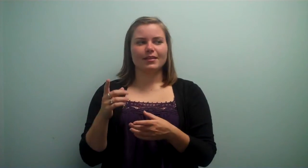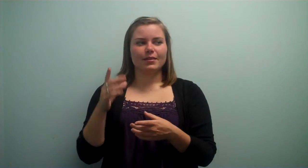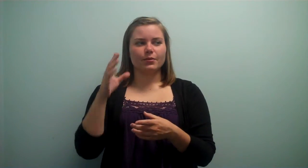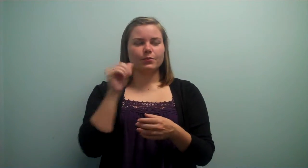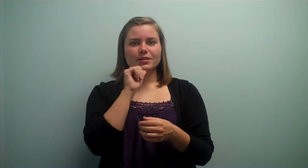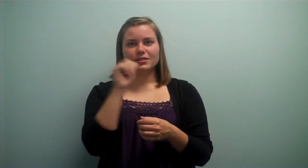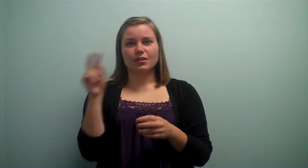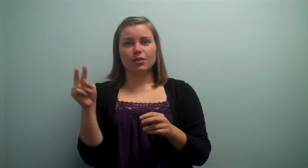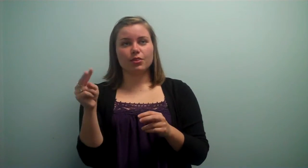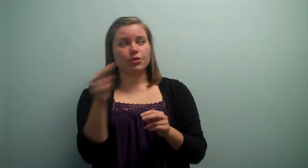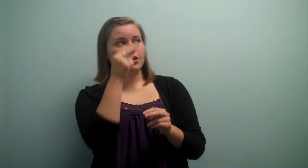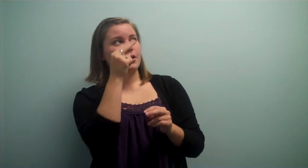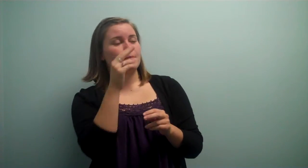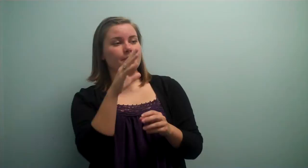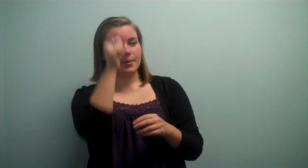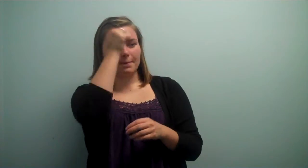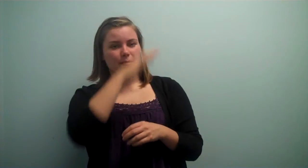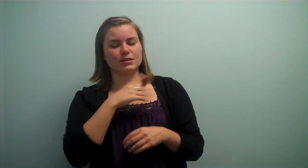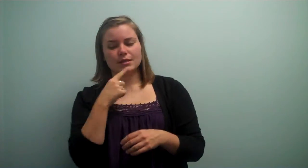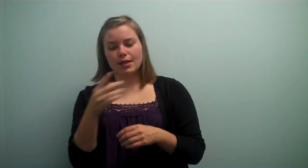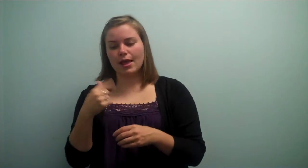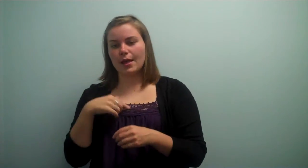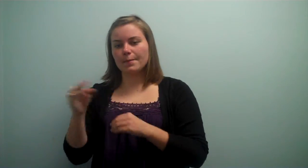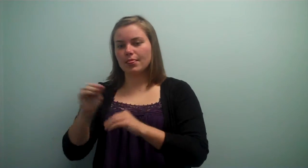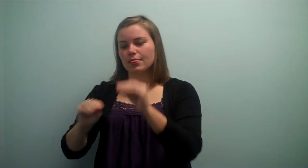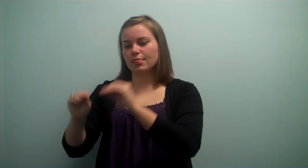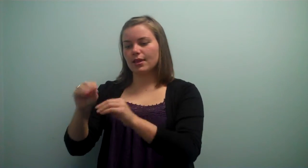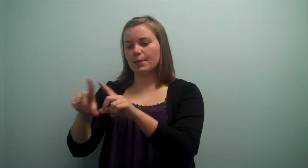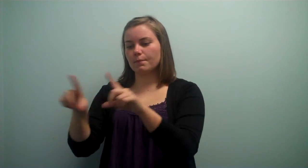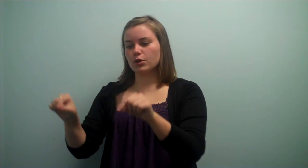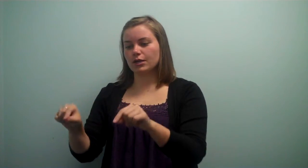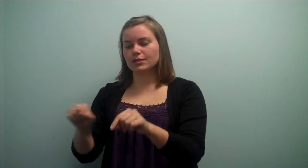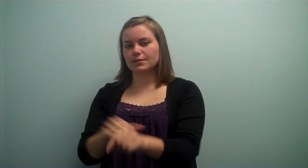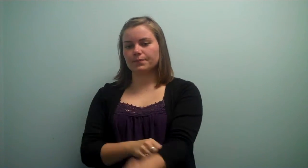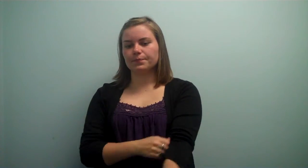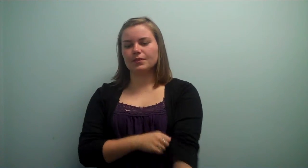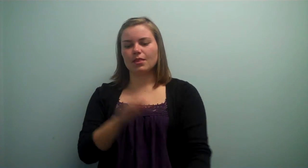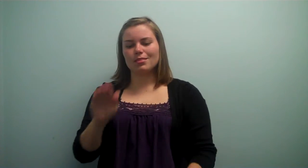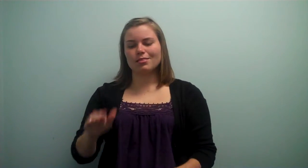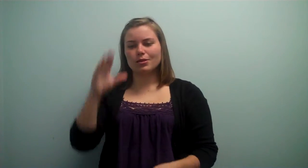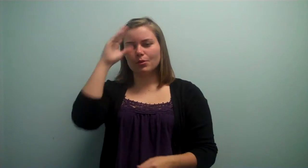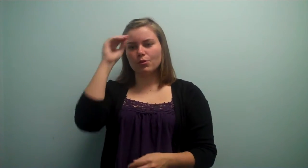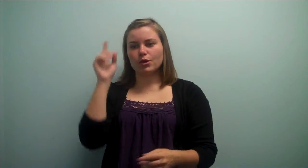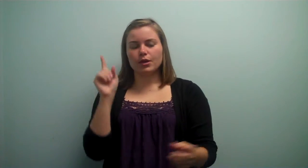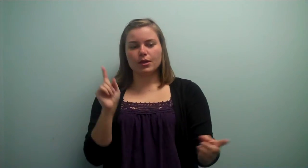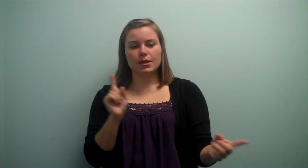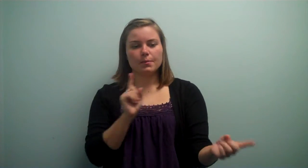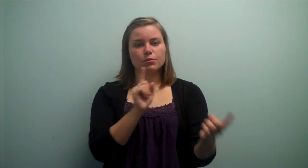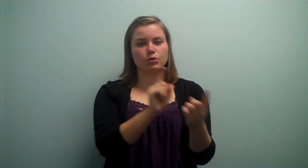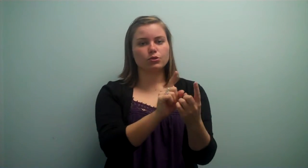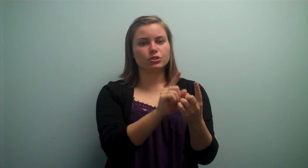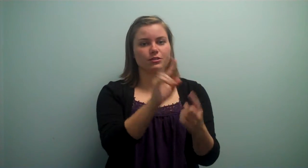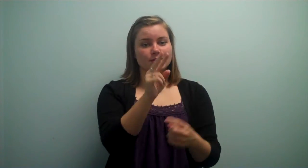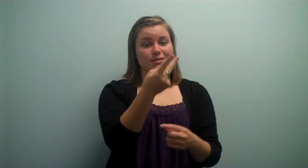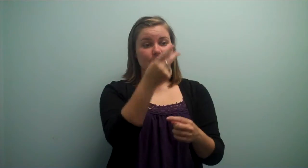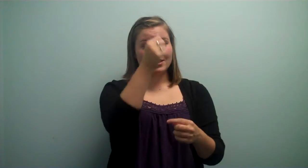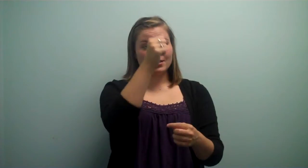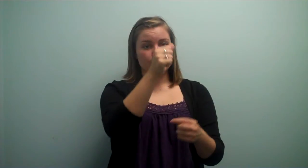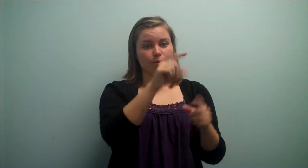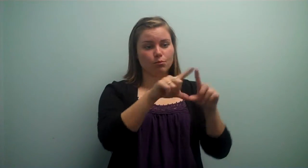he responded, "I'm laying bricks." The little boy approached the second brick mason and asked him, "What are you